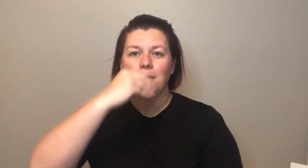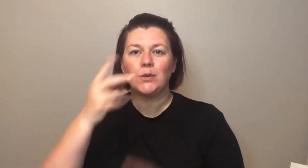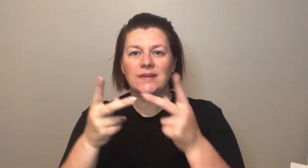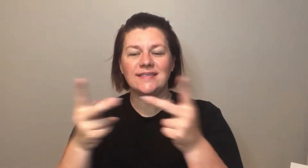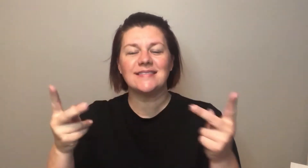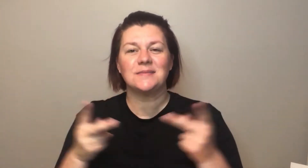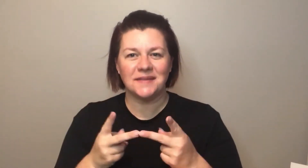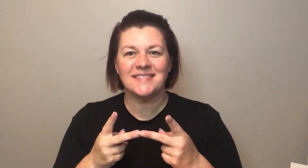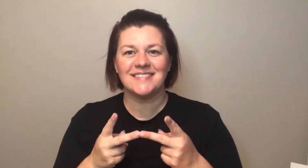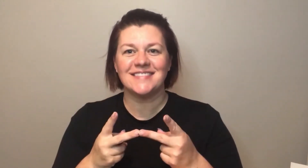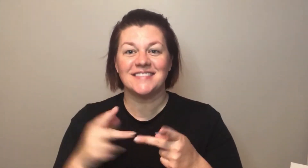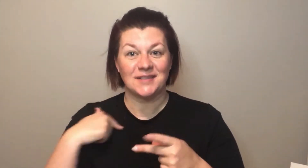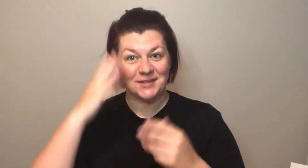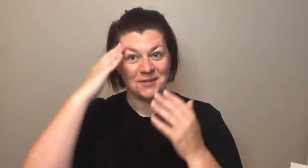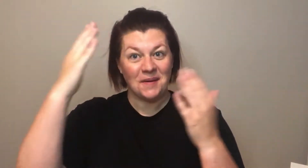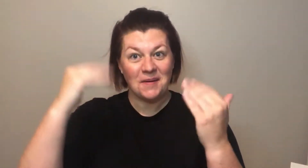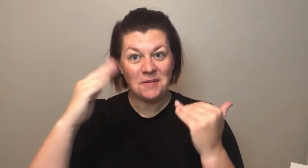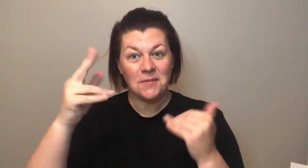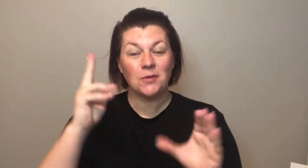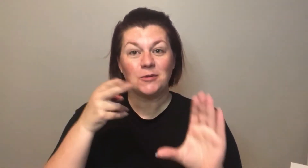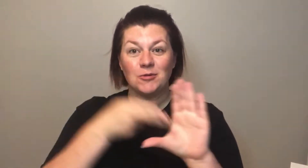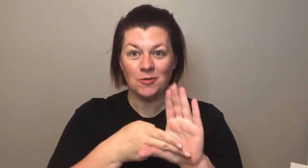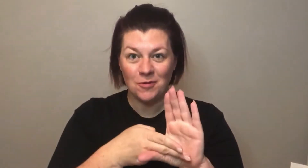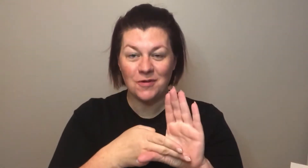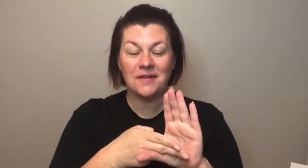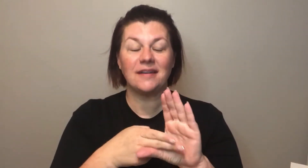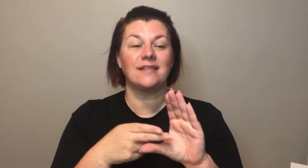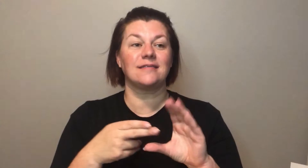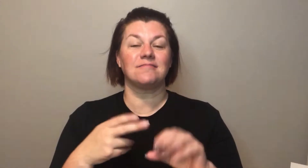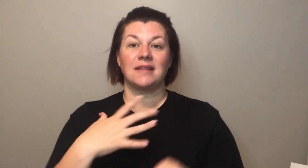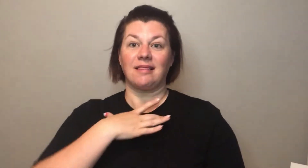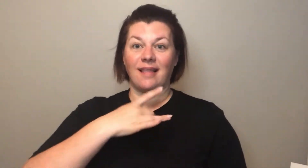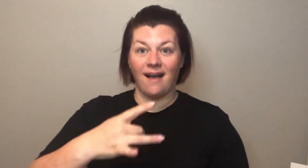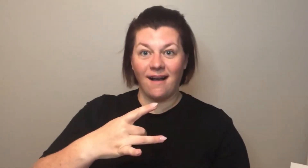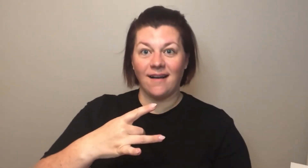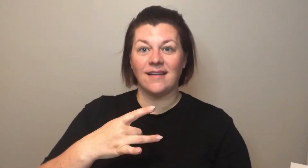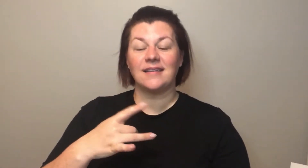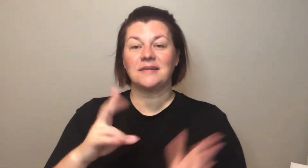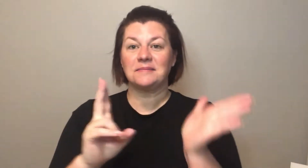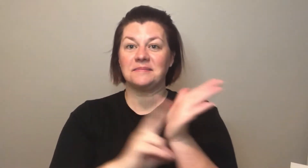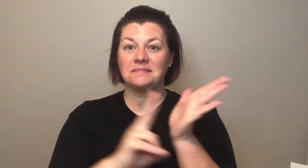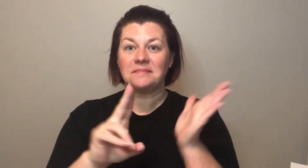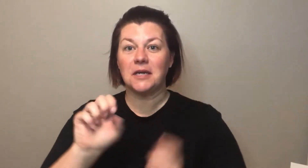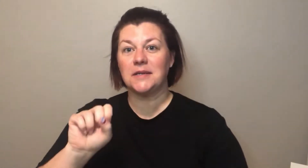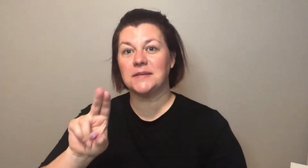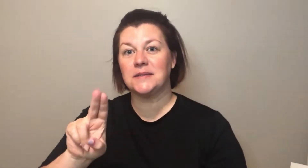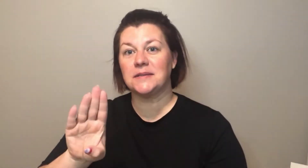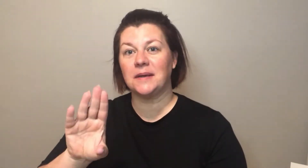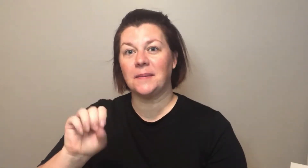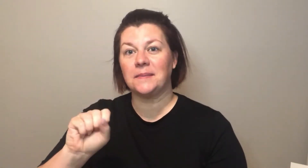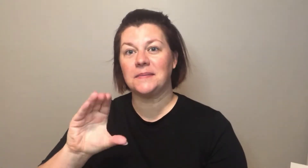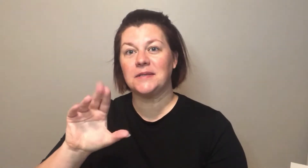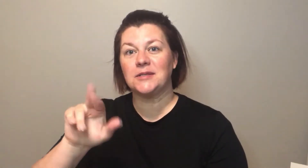to the YouTube beauty space. So I'm hoping that you'll join along, you'll like the